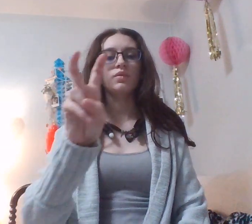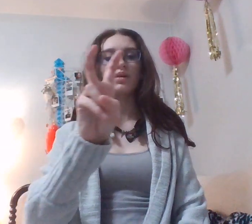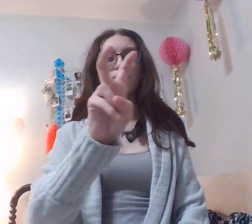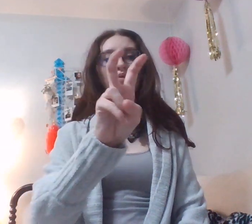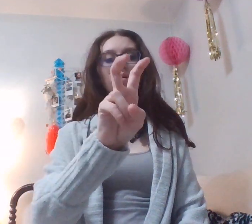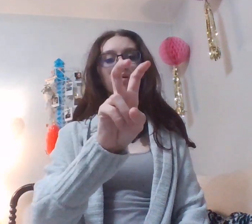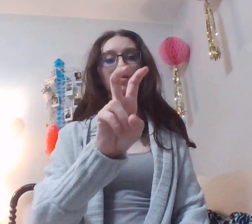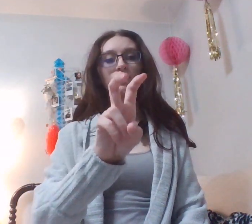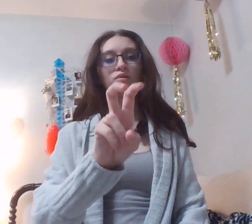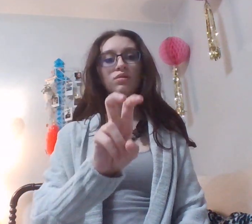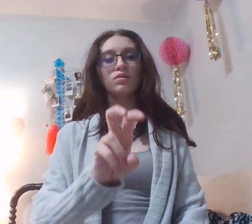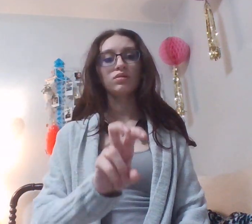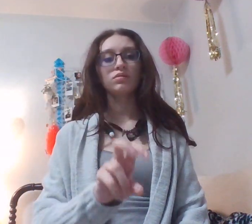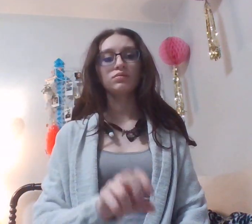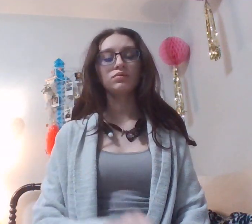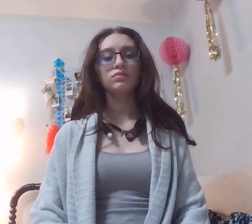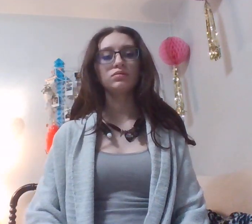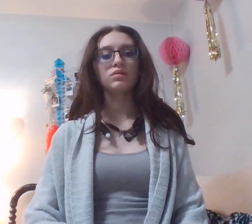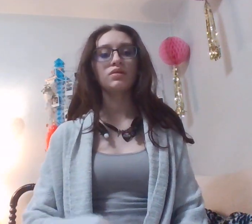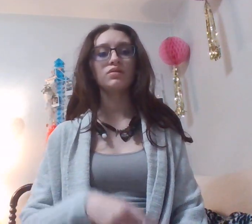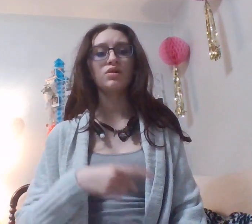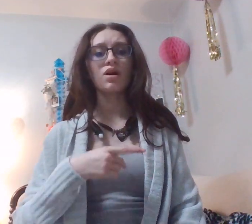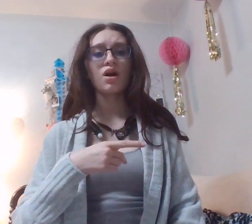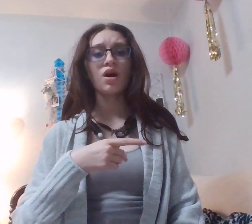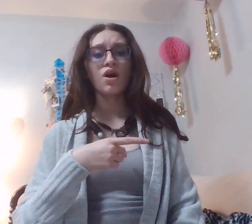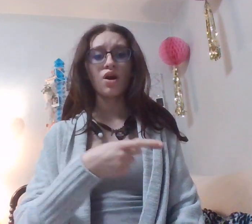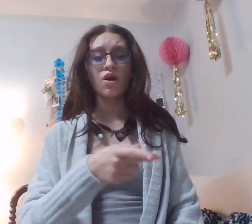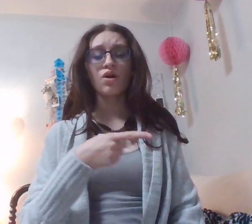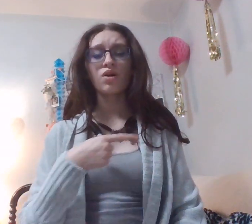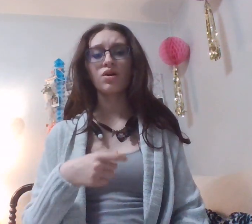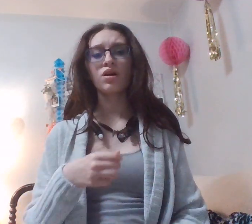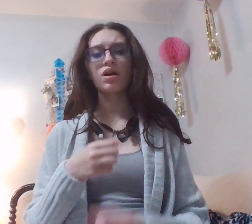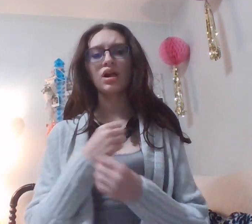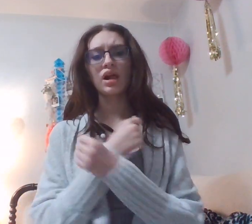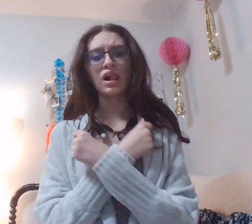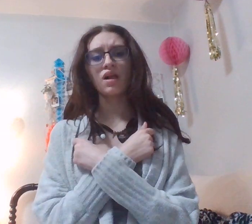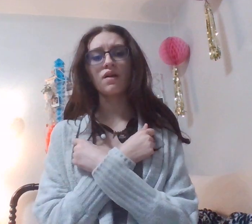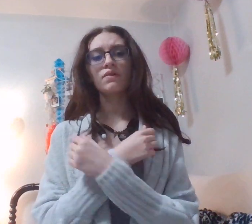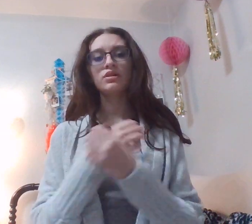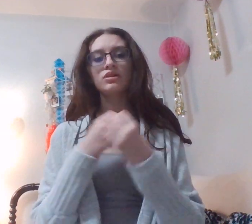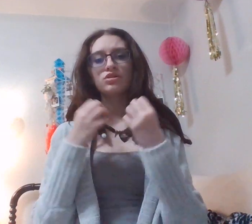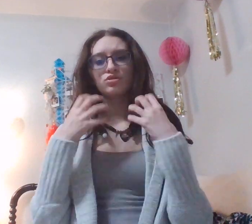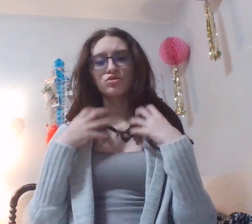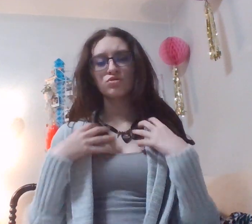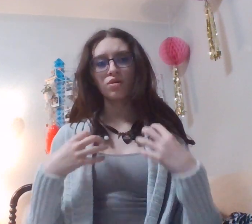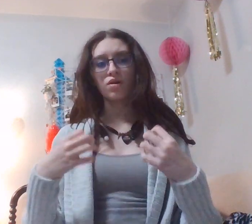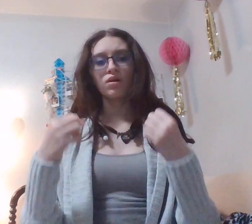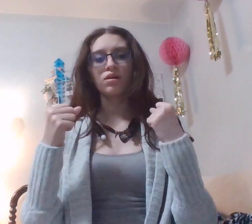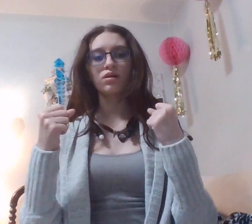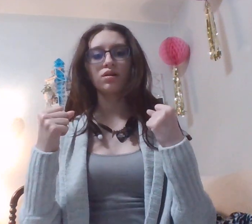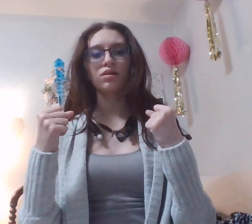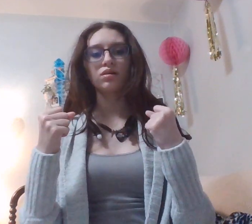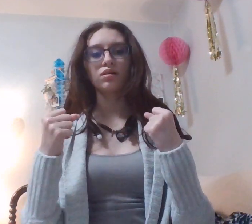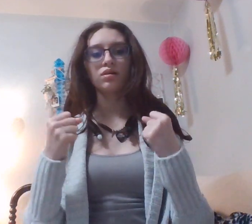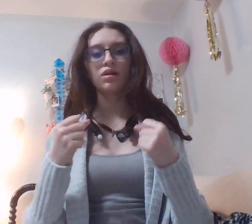back road. I've loved you much too long, my love's too strong to let you